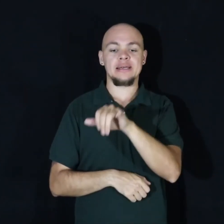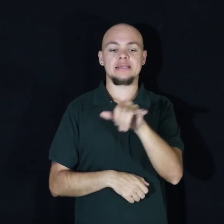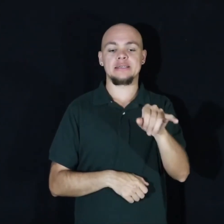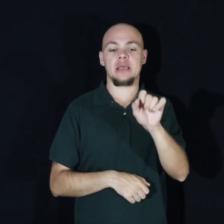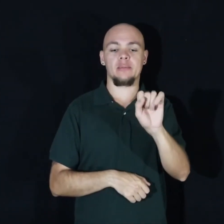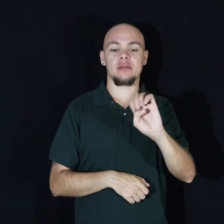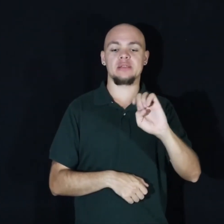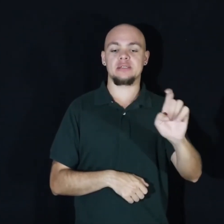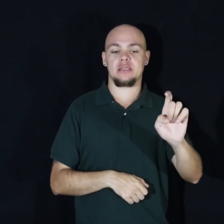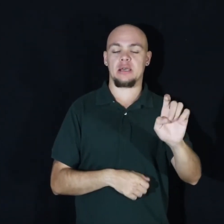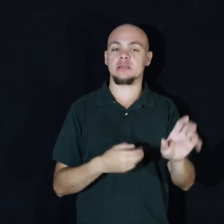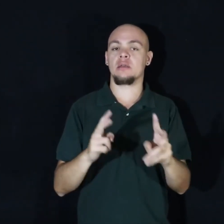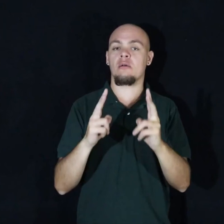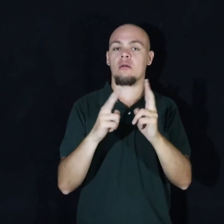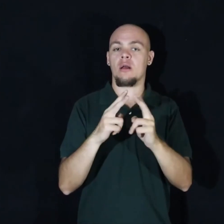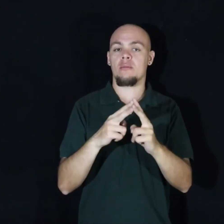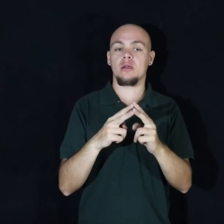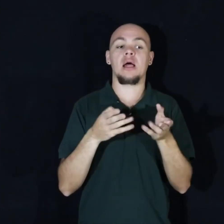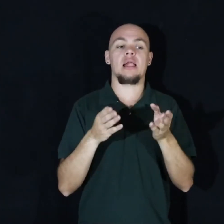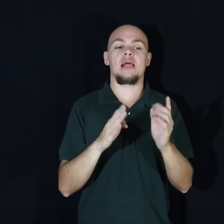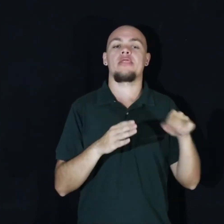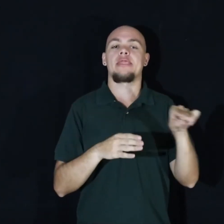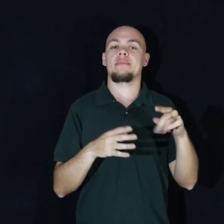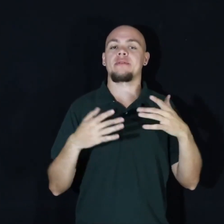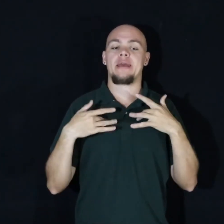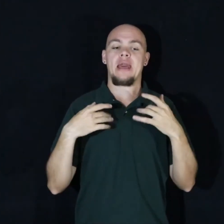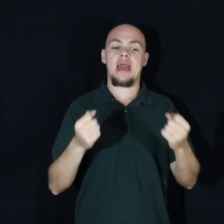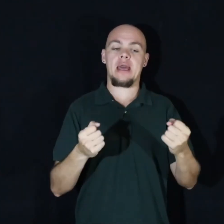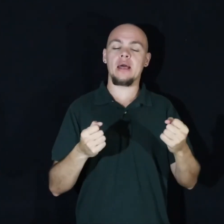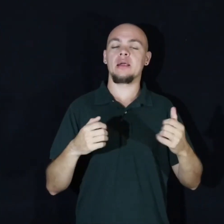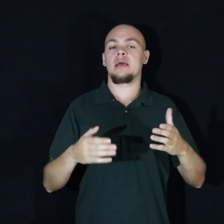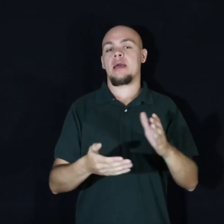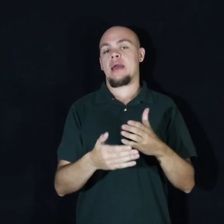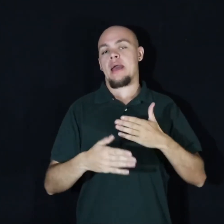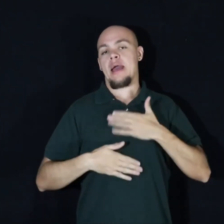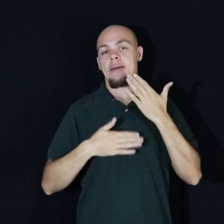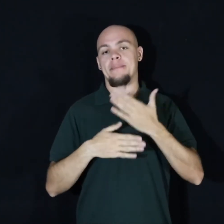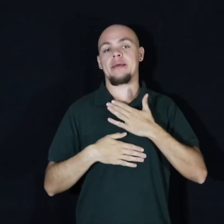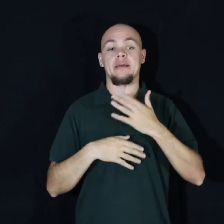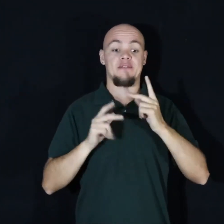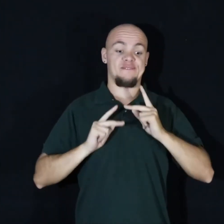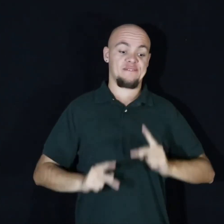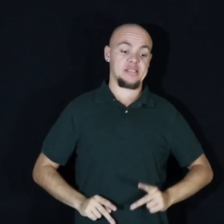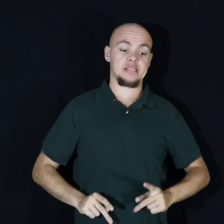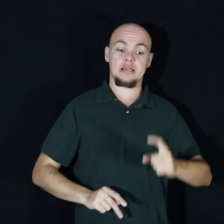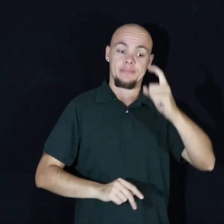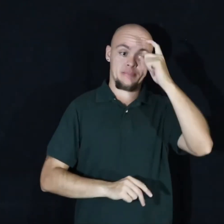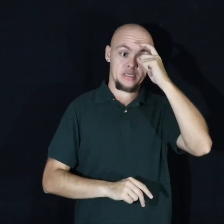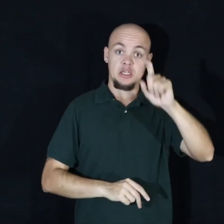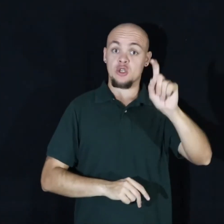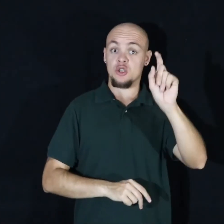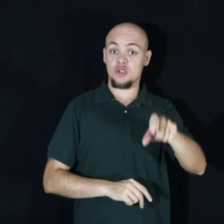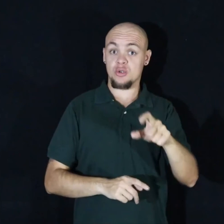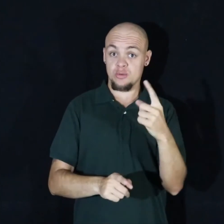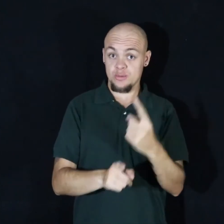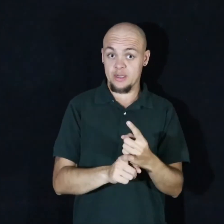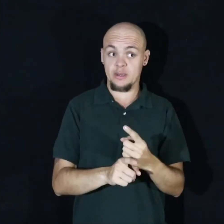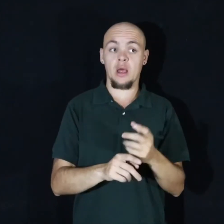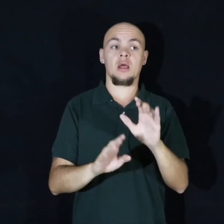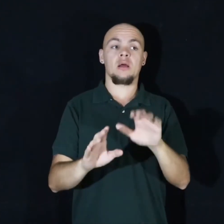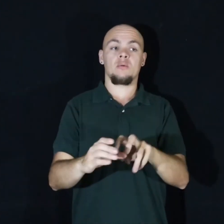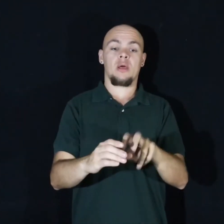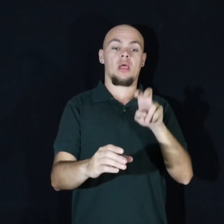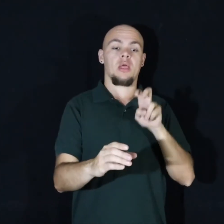If allowing same-sex couples to get married makes them happier, healthier, both physically and